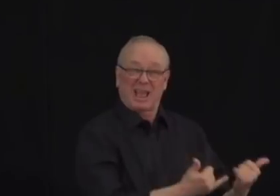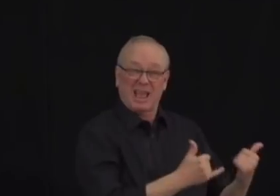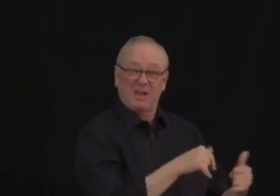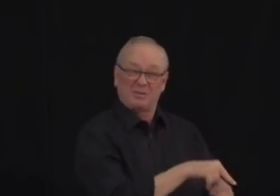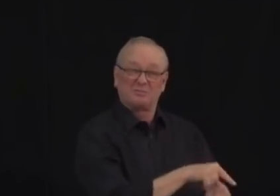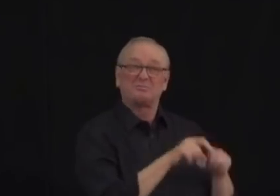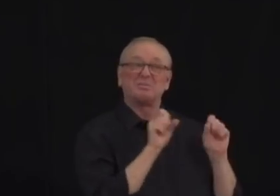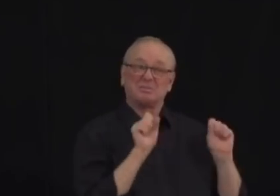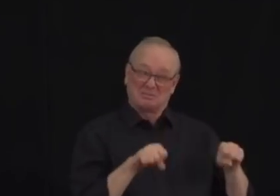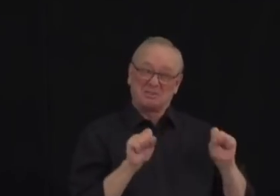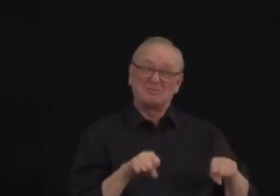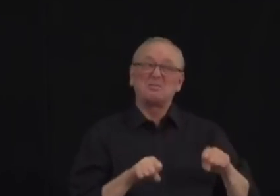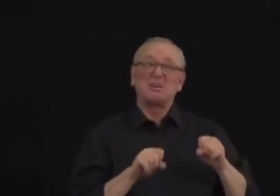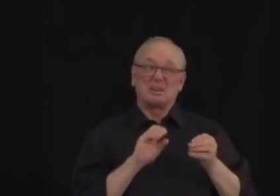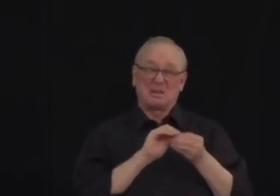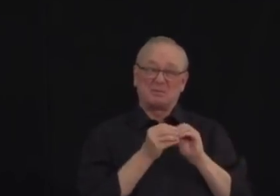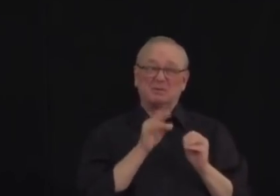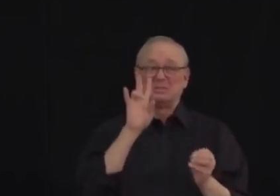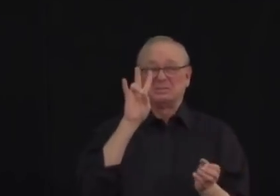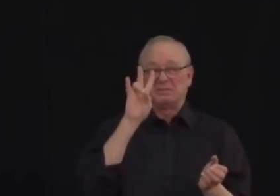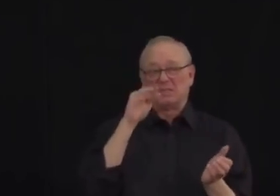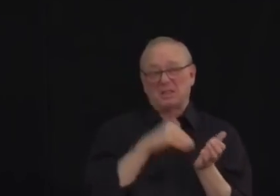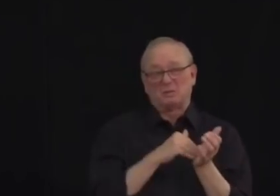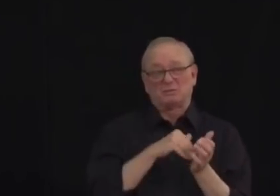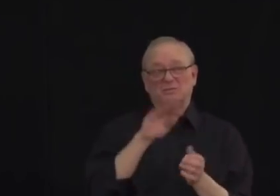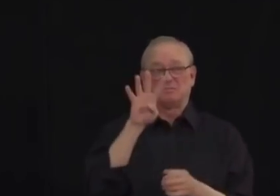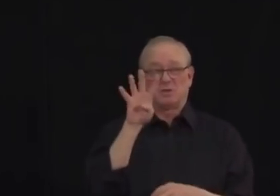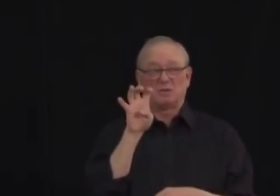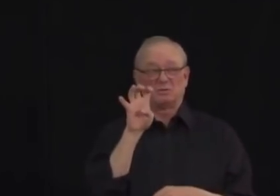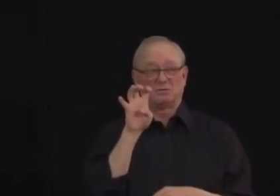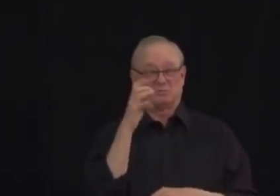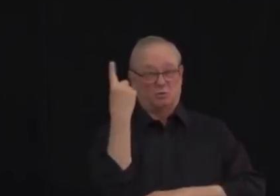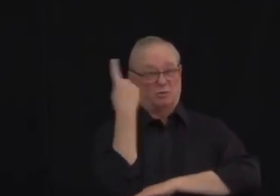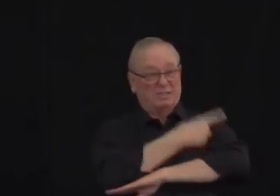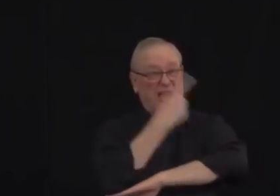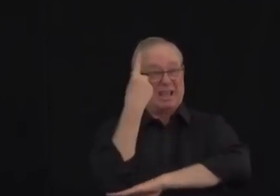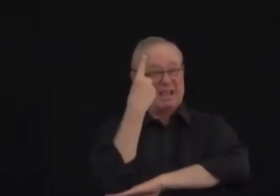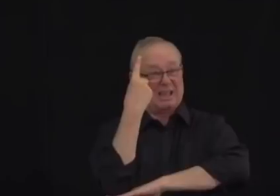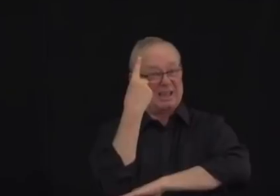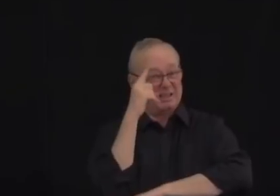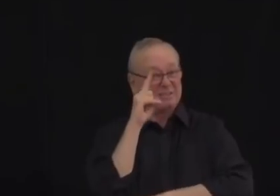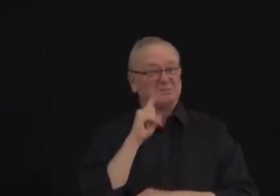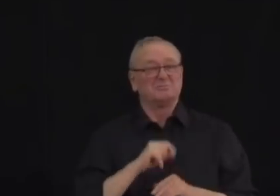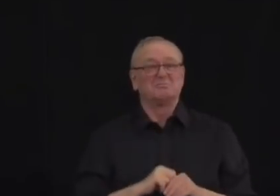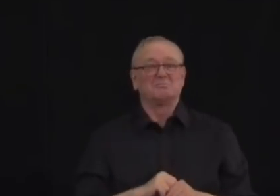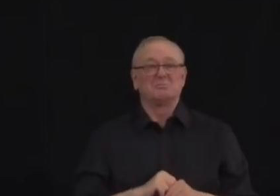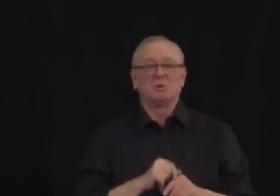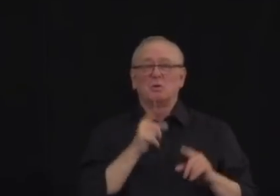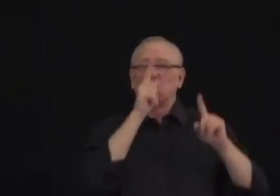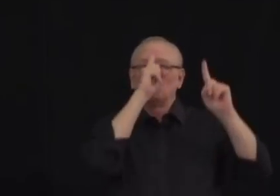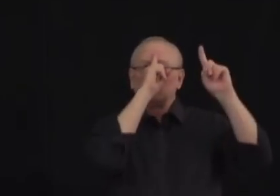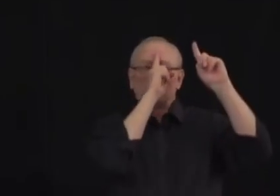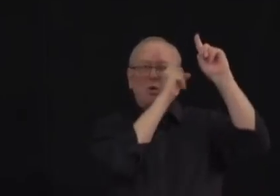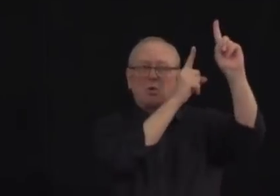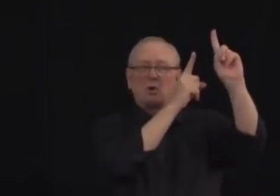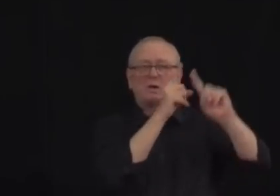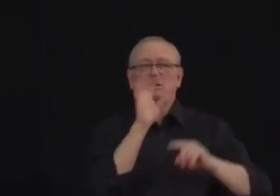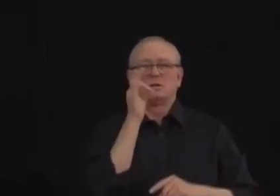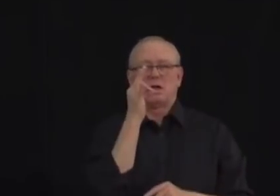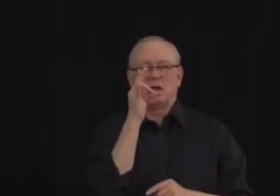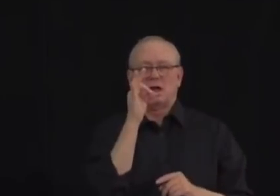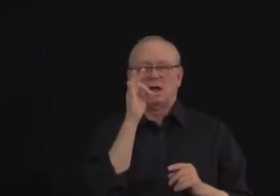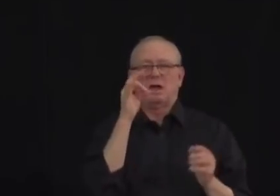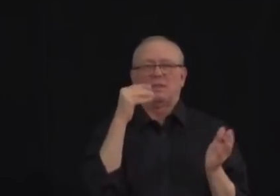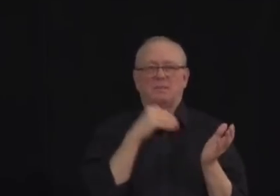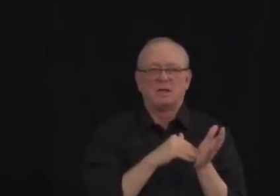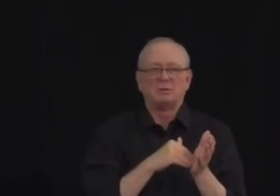7,400 lab tests that can be run in a day. We are aiming to have that up to about 9,000 tests a day by the end of the month.